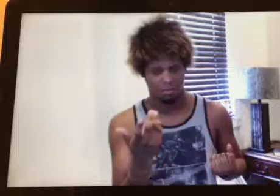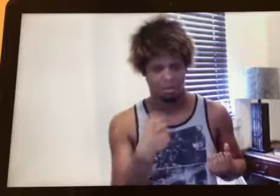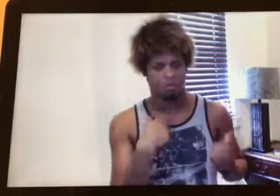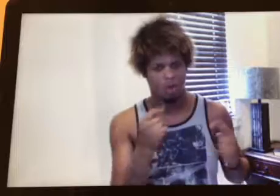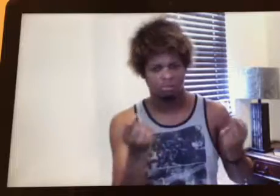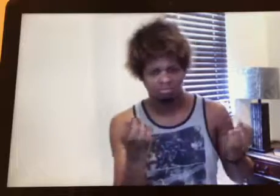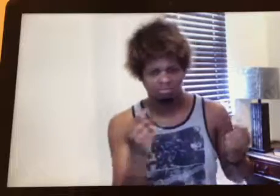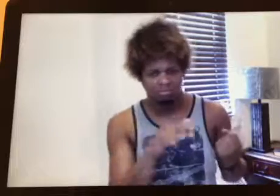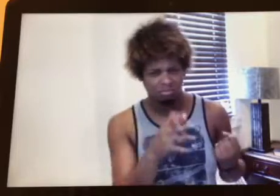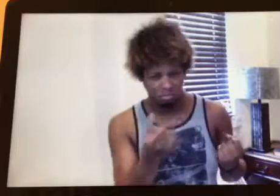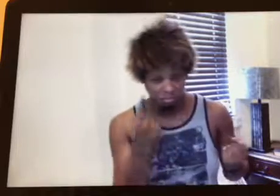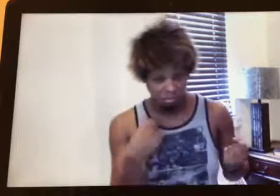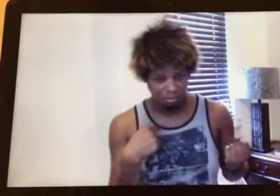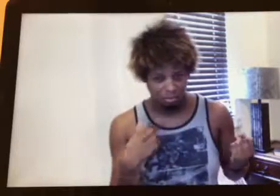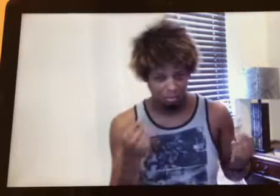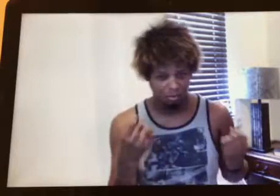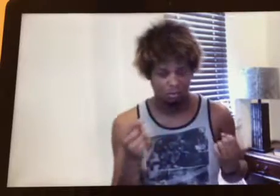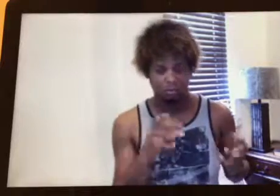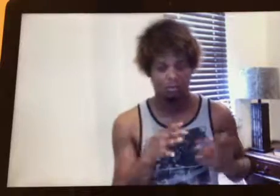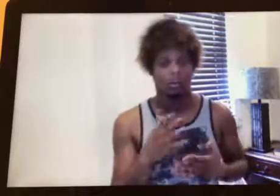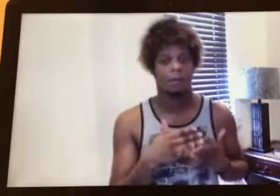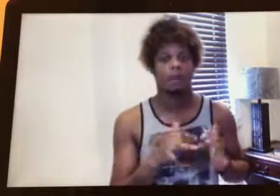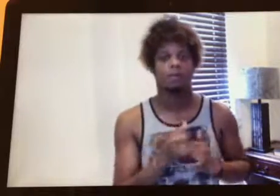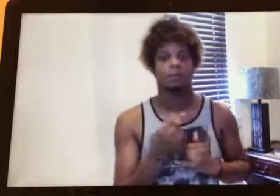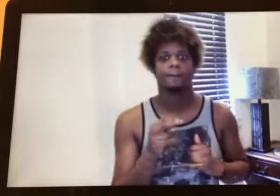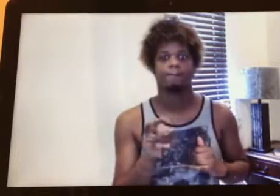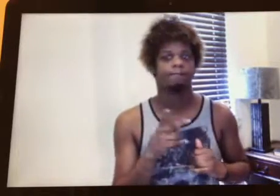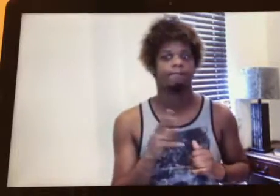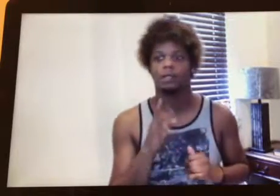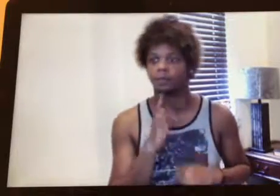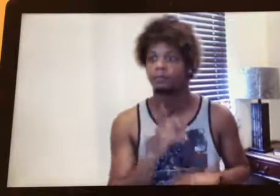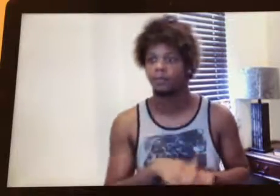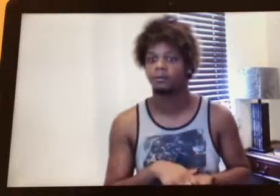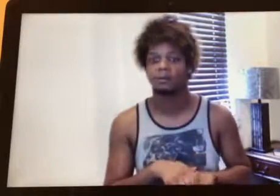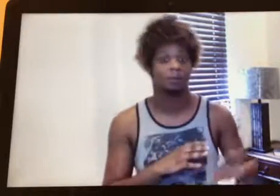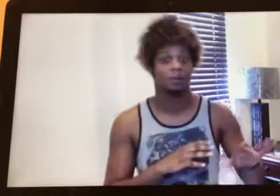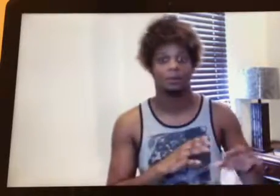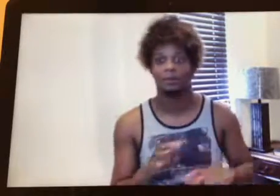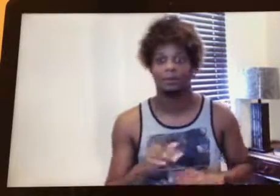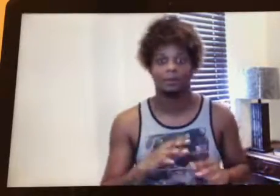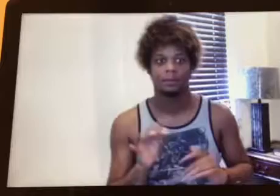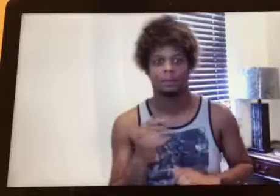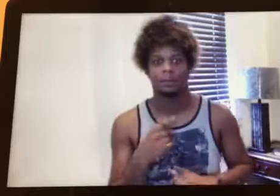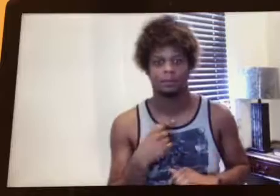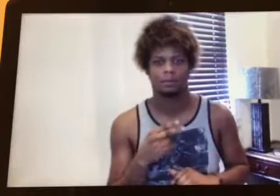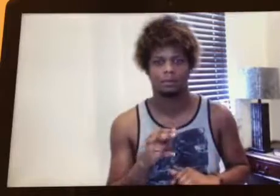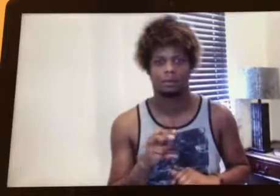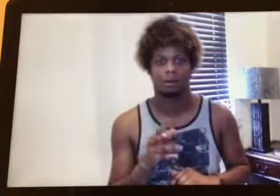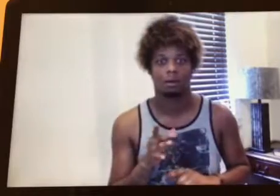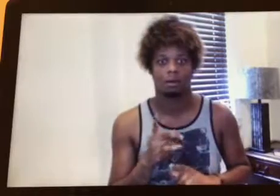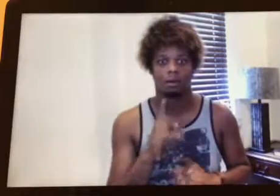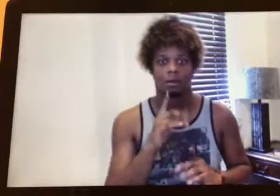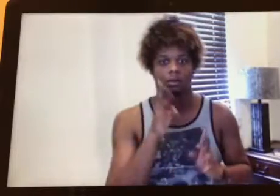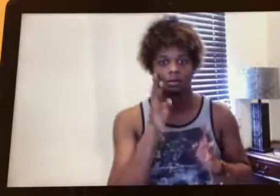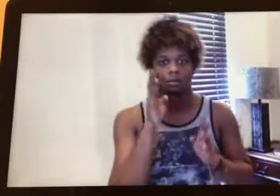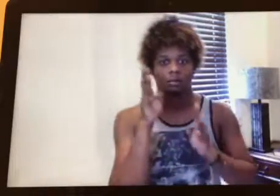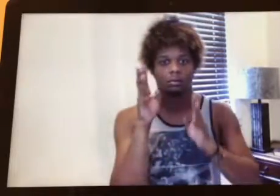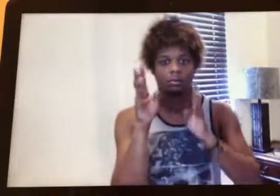interpreter still really wasn't looking at me. I was like, "Can you understand me? Can you sign?" And they just kind of repeated something